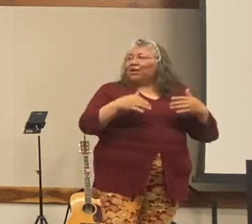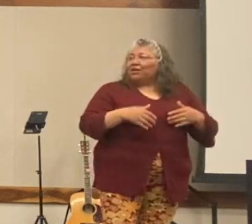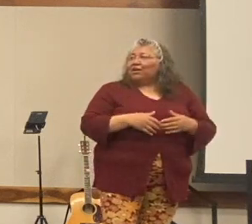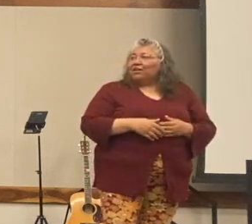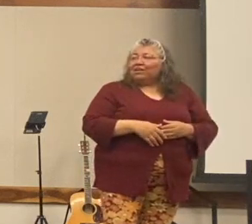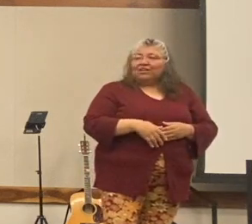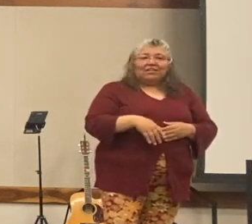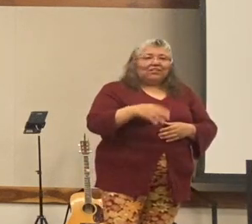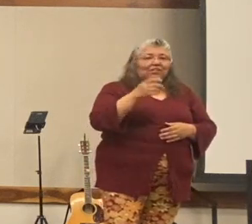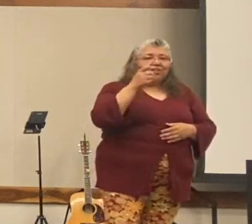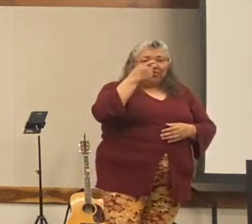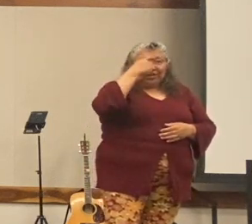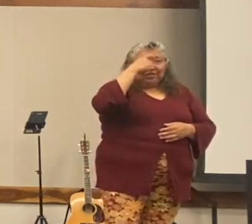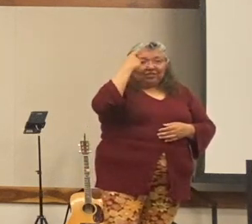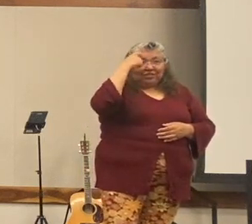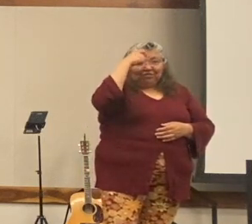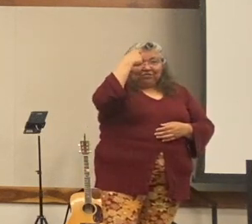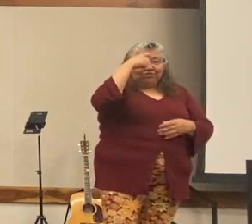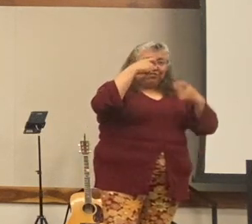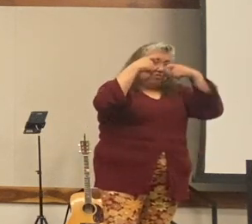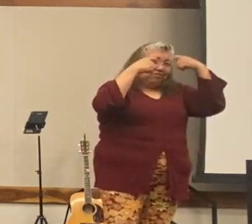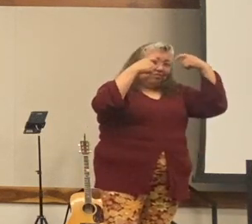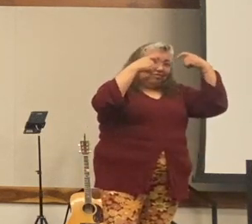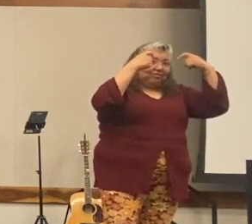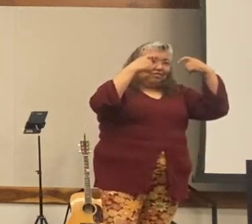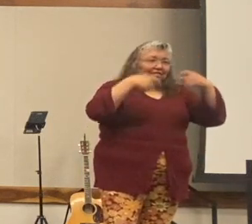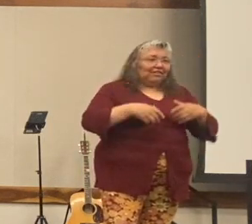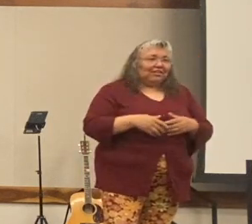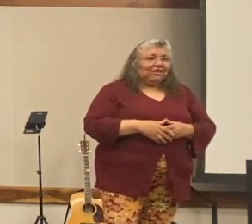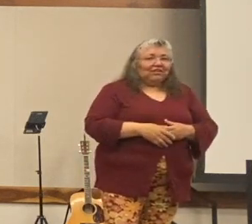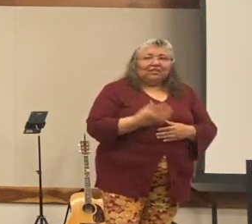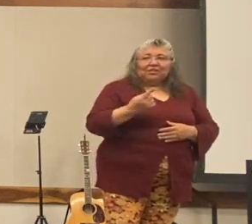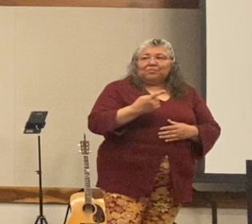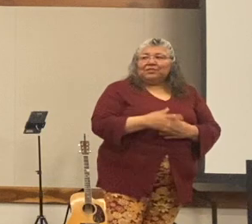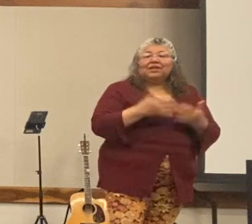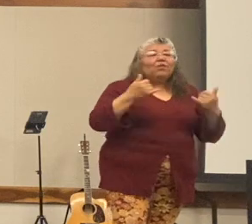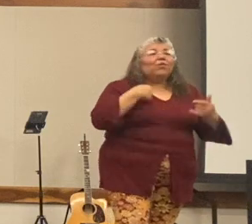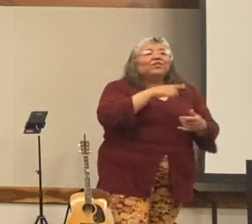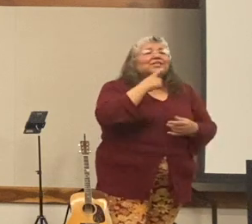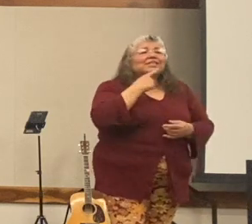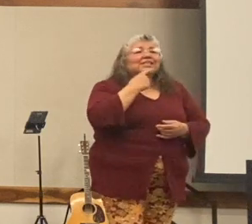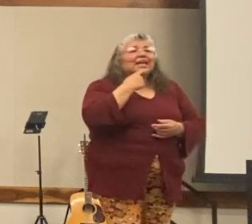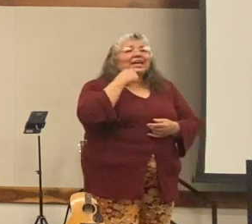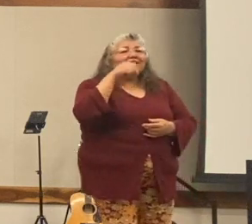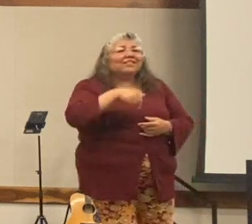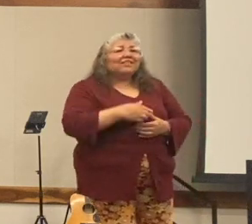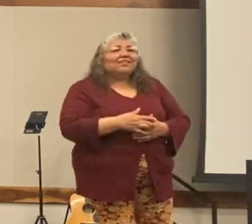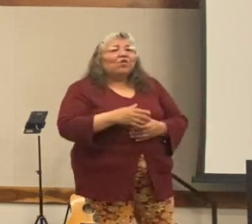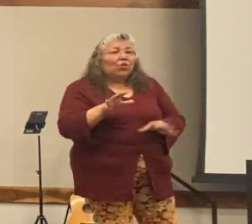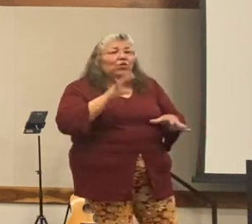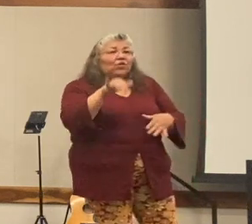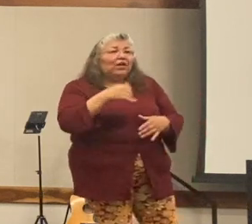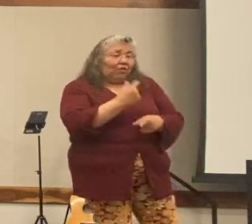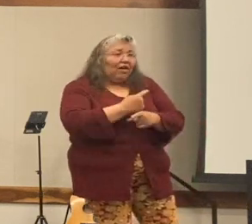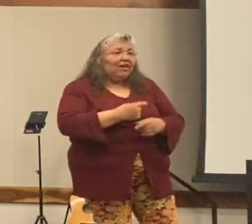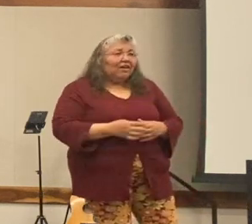There's a razor, shaving face or something, you know what I mean? Right? And we're saying it out loud, and we do that, don't